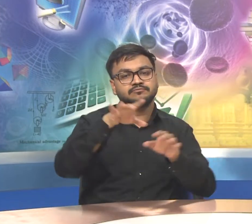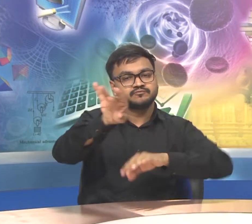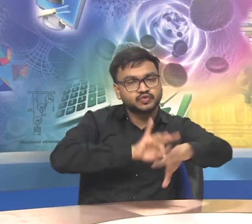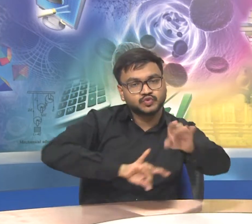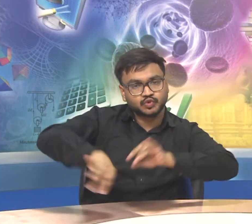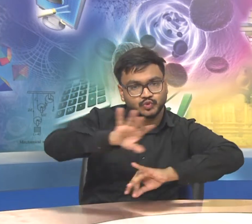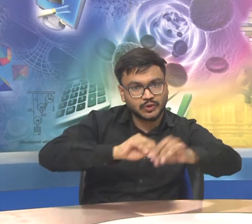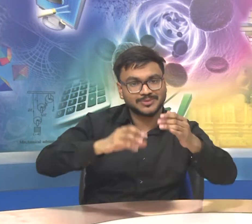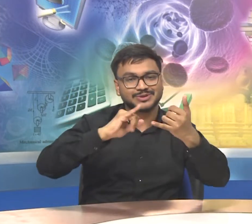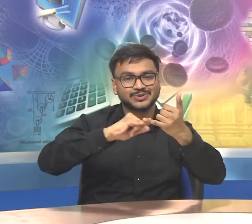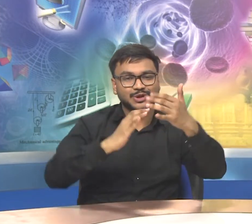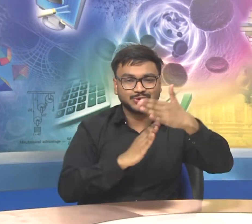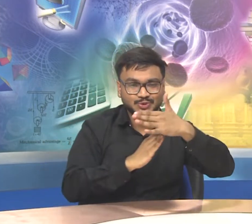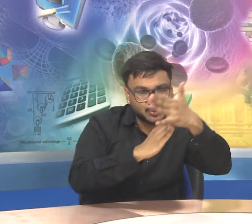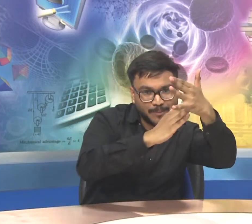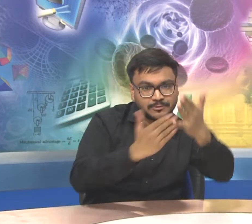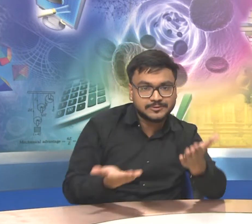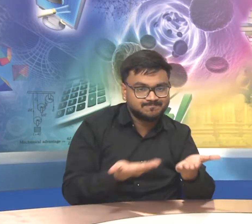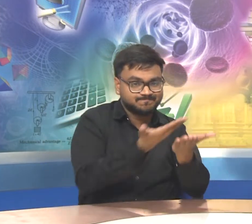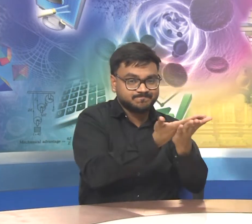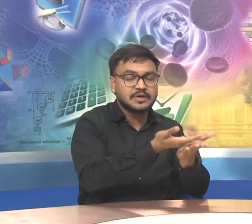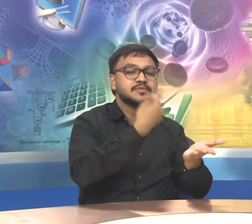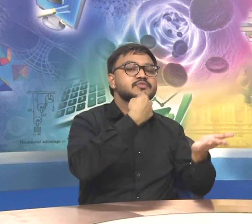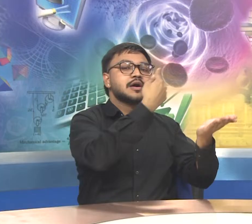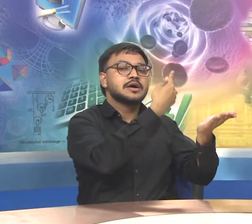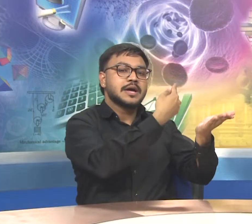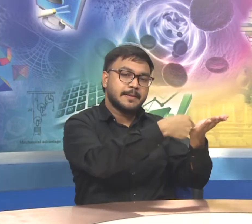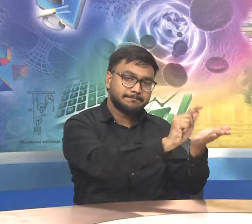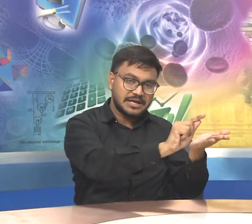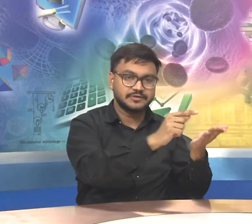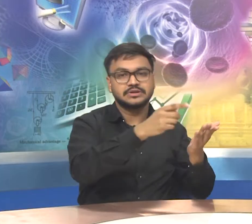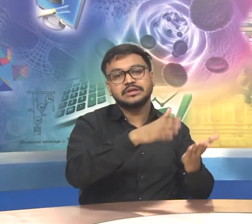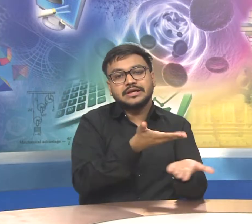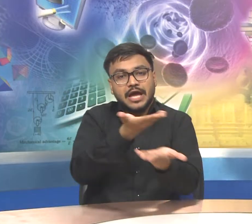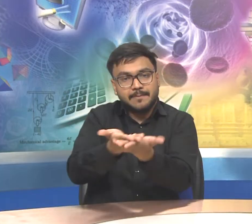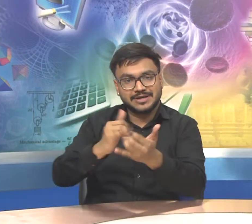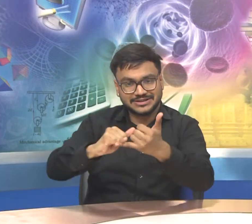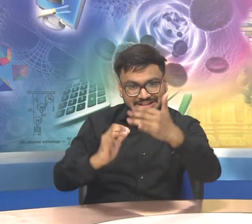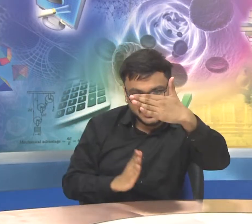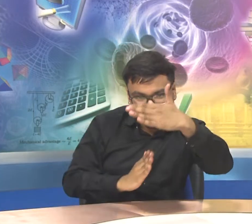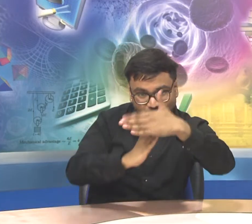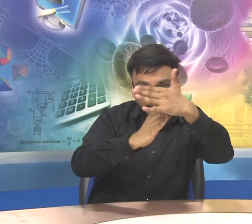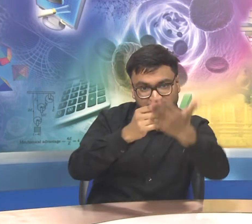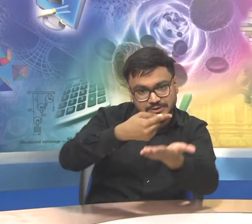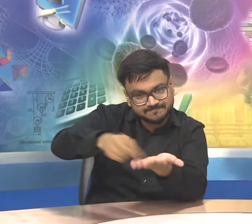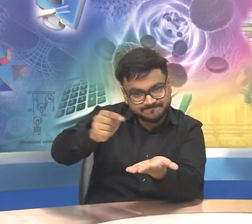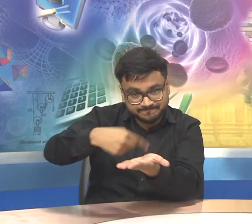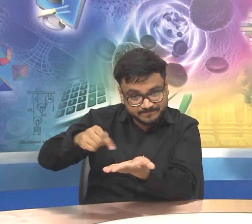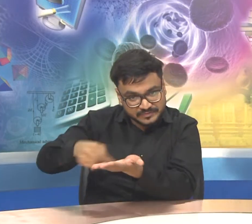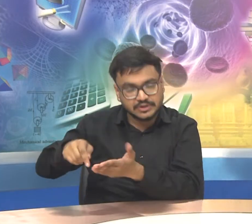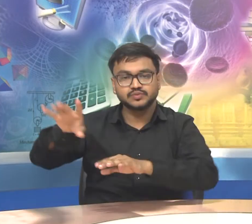so he seems proper. But outgoing Chief Justice is always